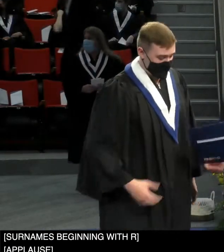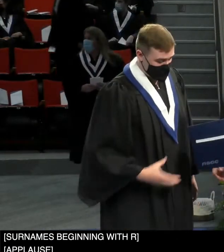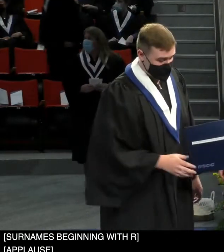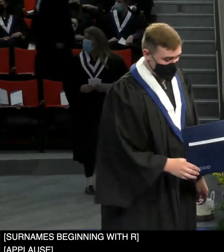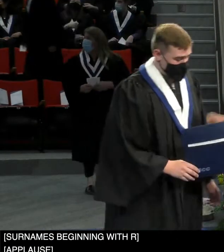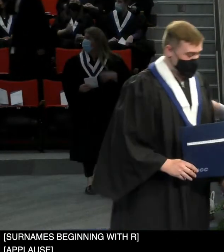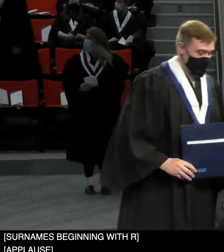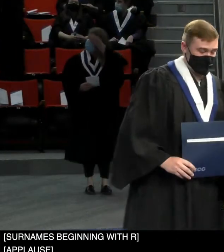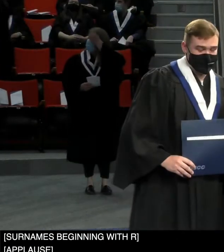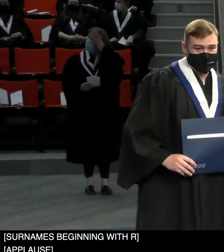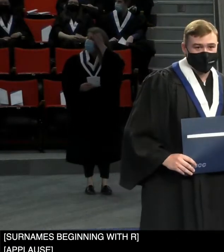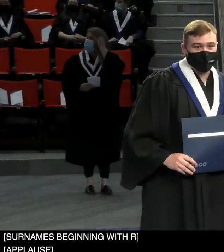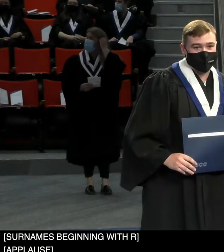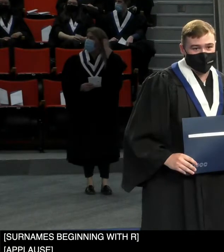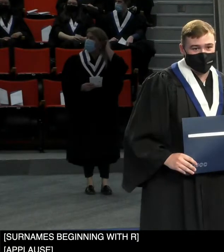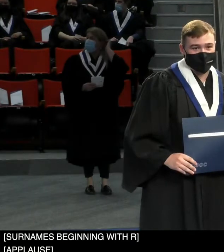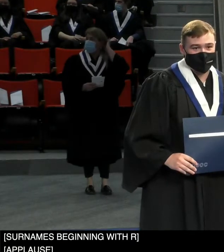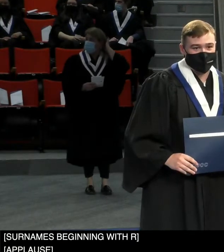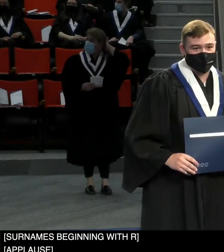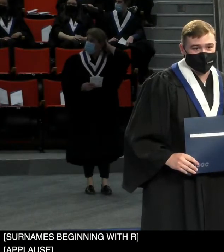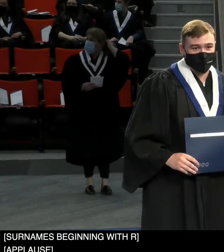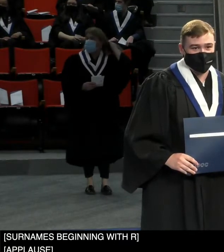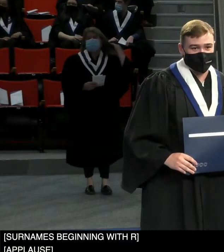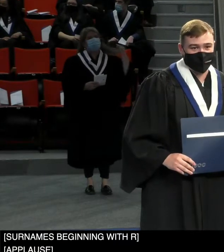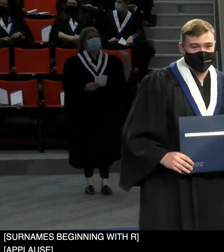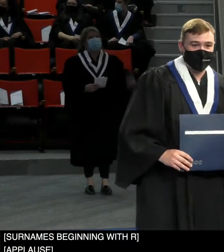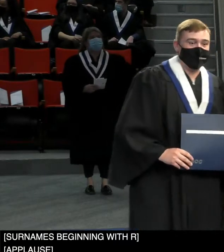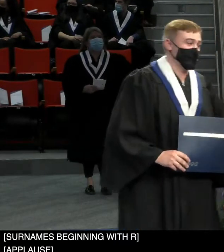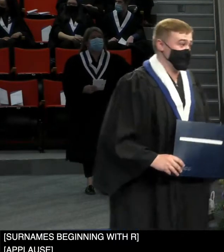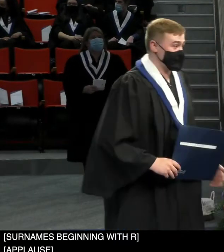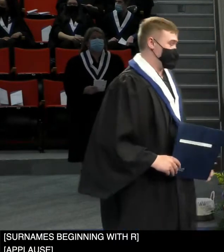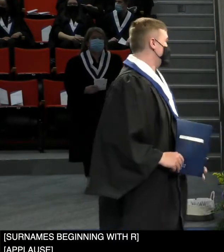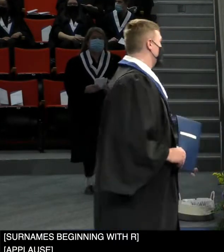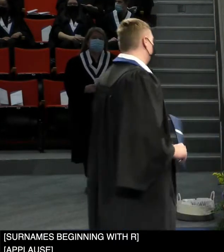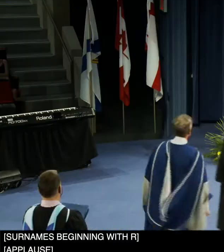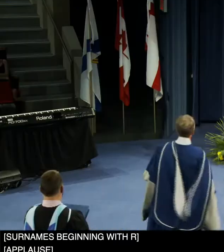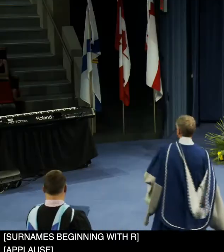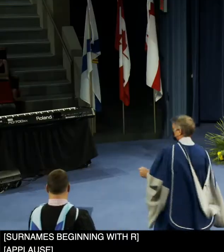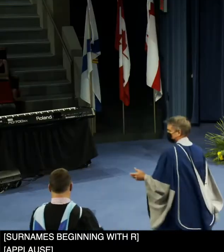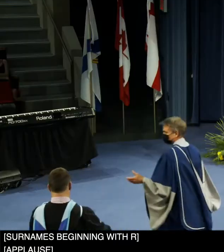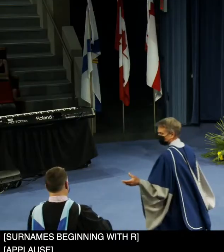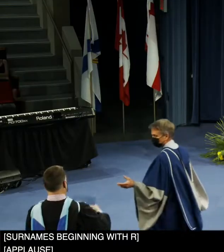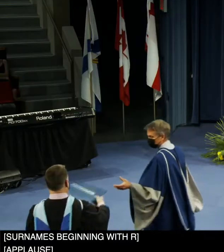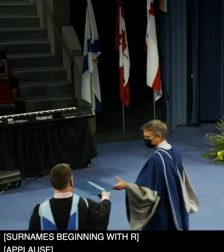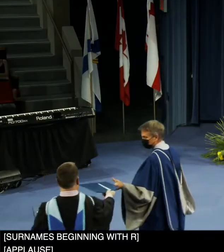Najla Al-Omari.